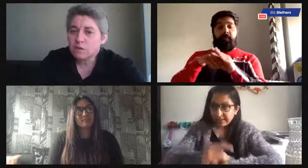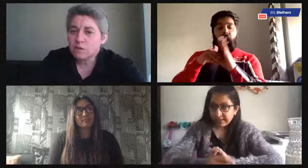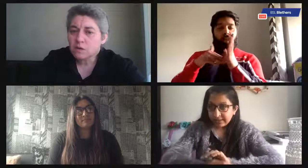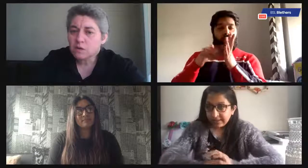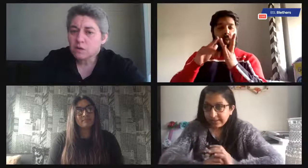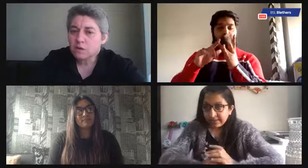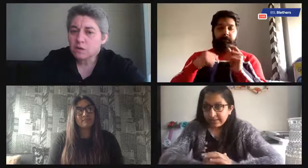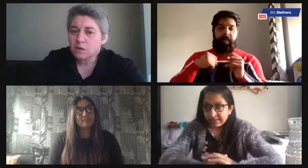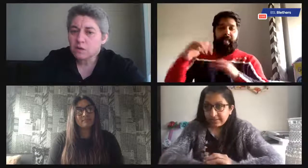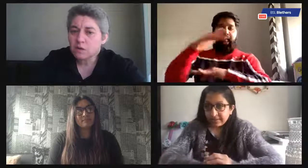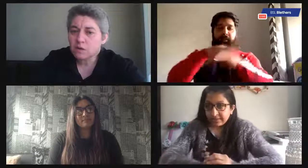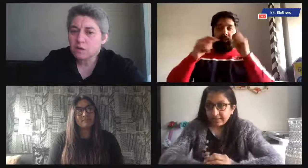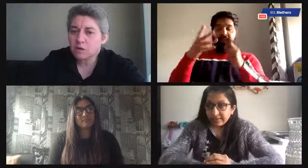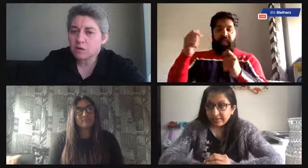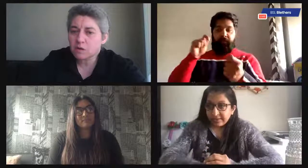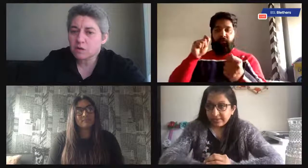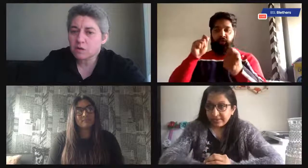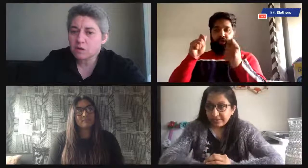process.